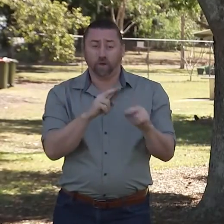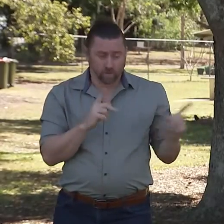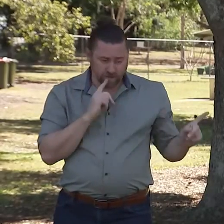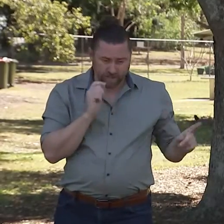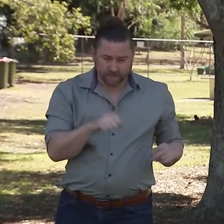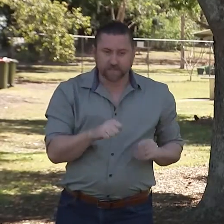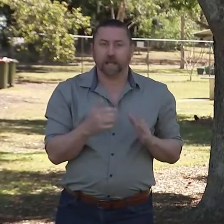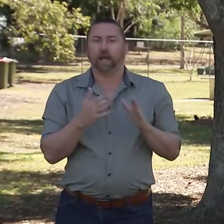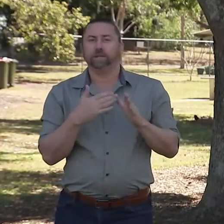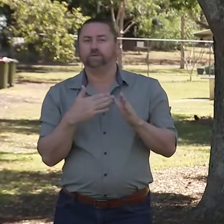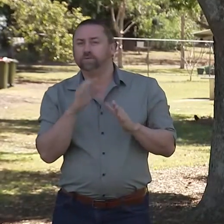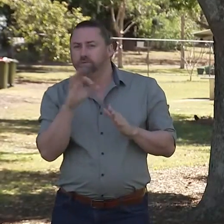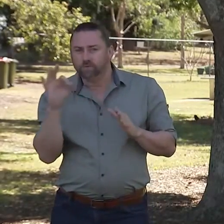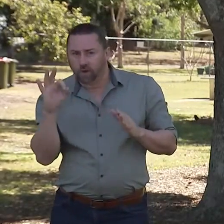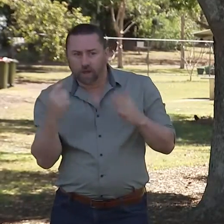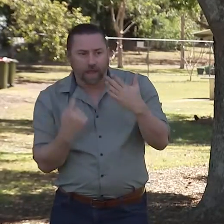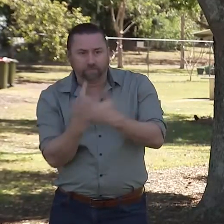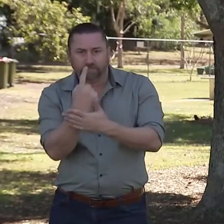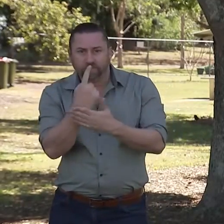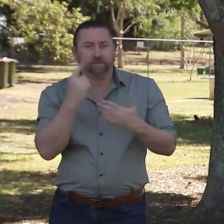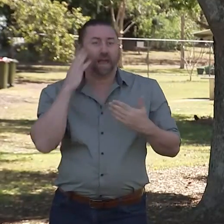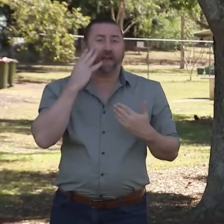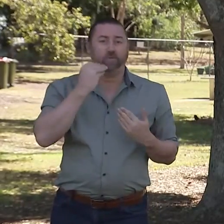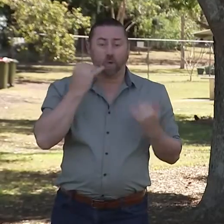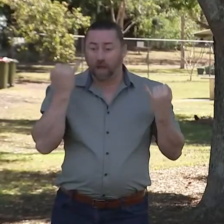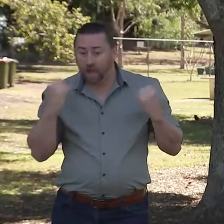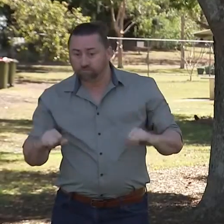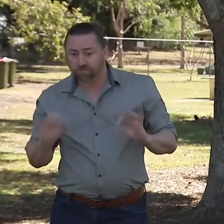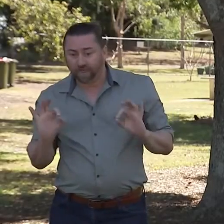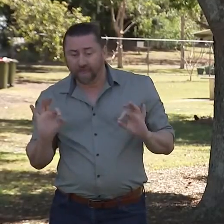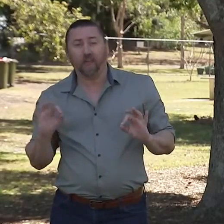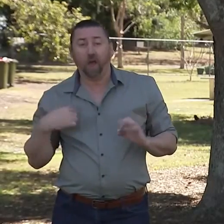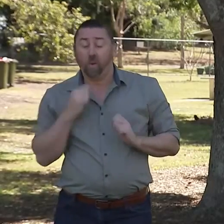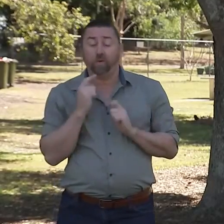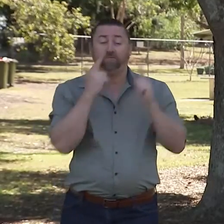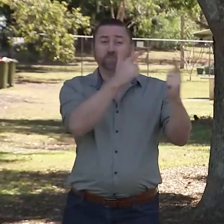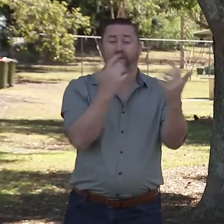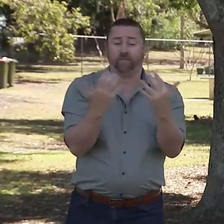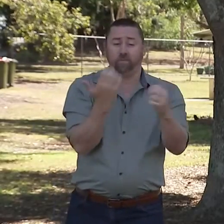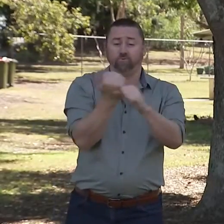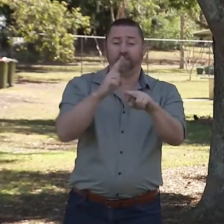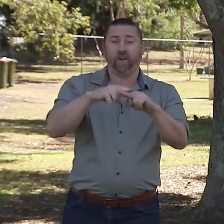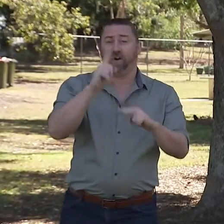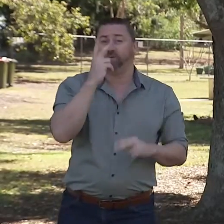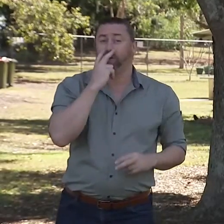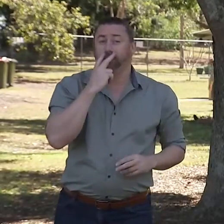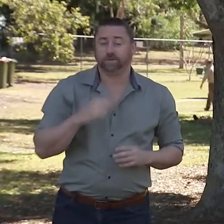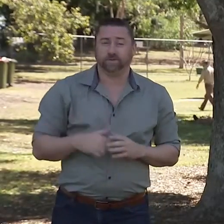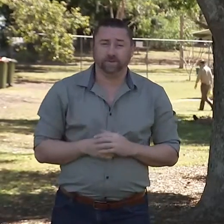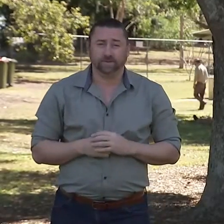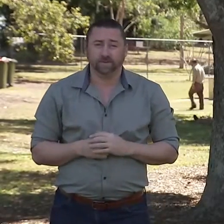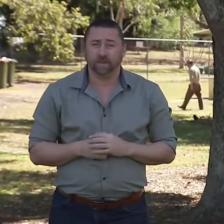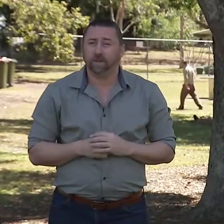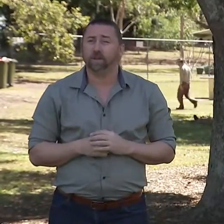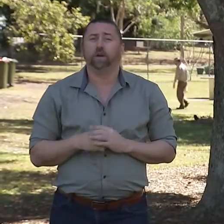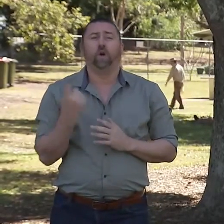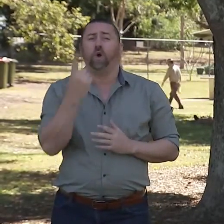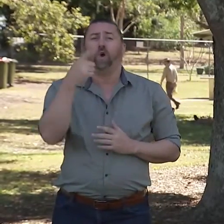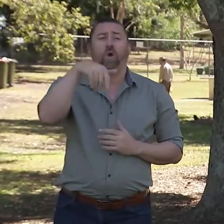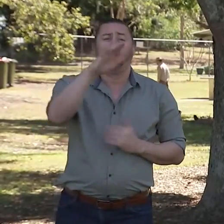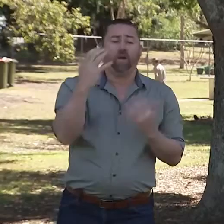Yes, as long as there's no issues that arise this afternoon, it's my intention to attend. And can I say to the people who are